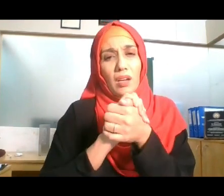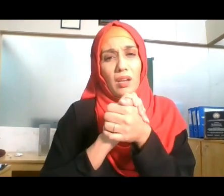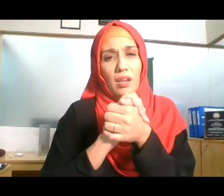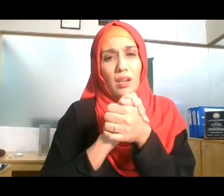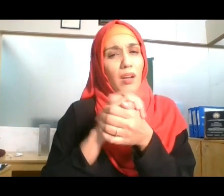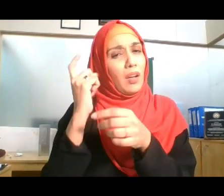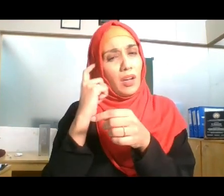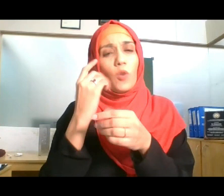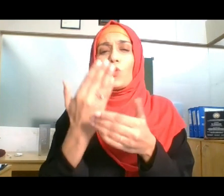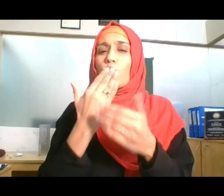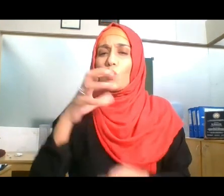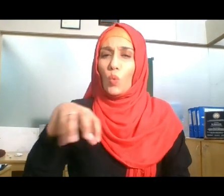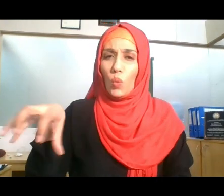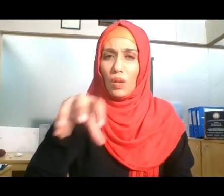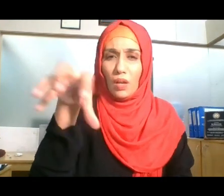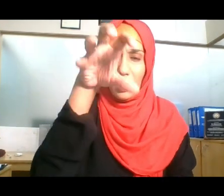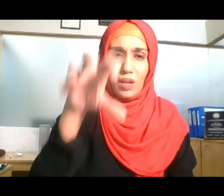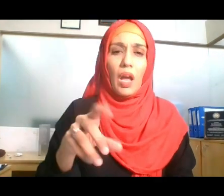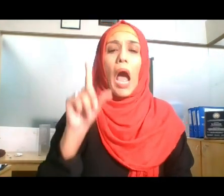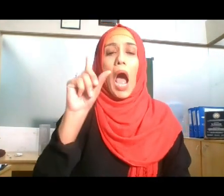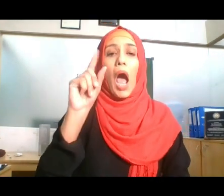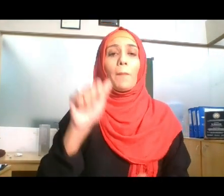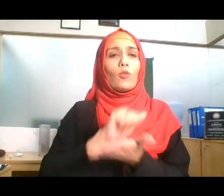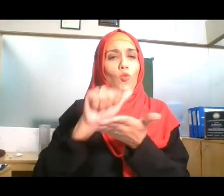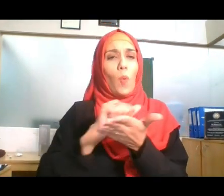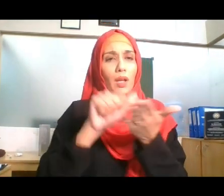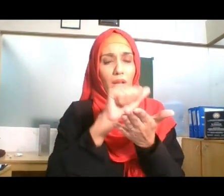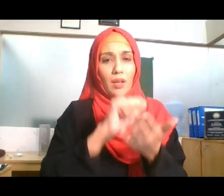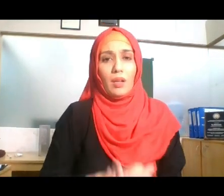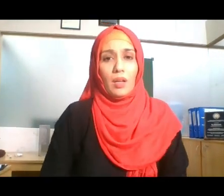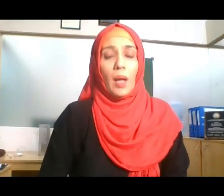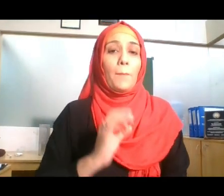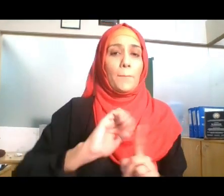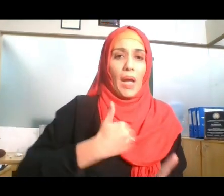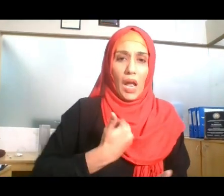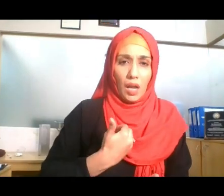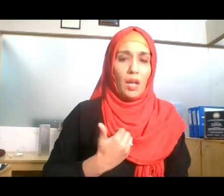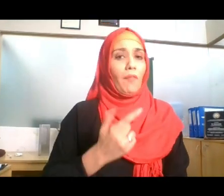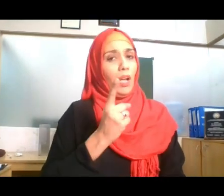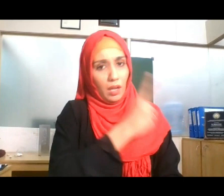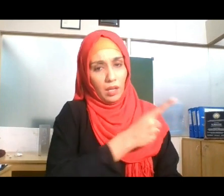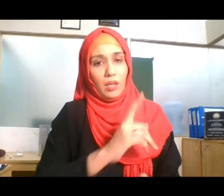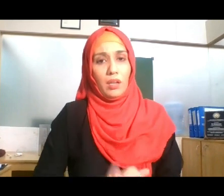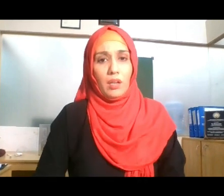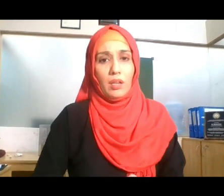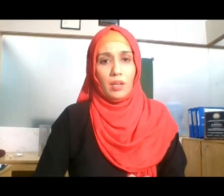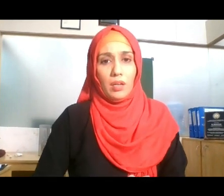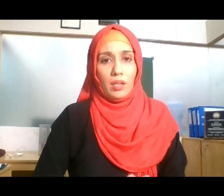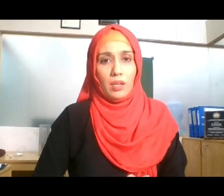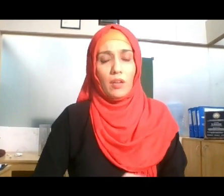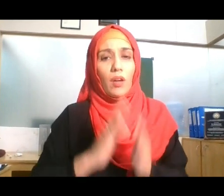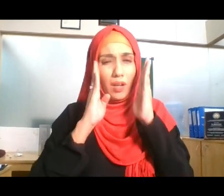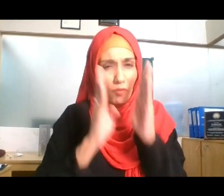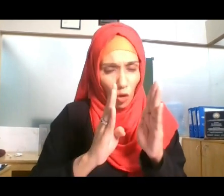scale of schools that they had across the province, the private sector was actually more focused